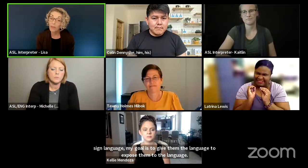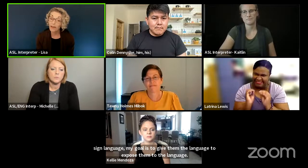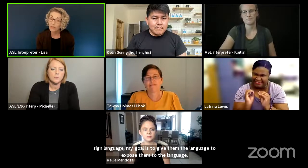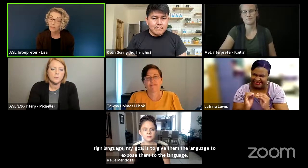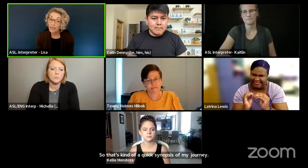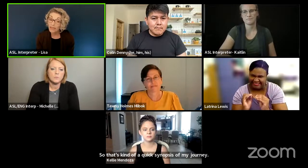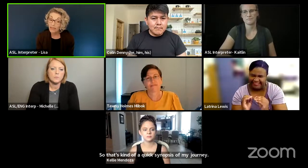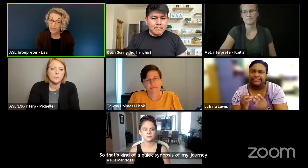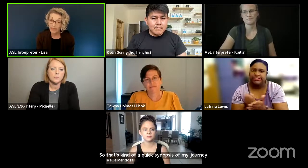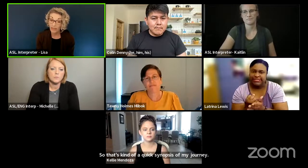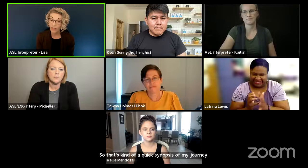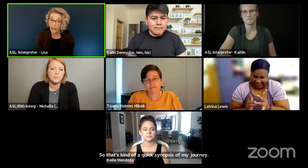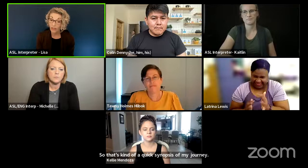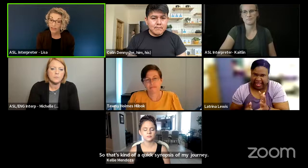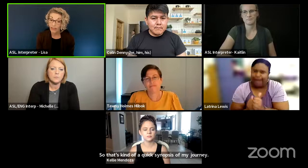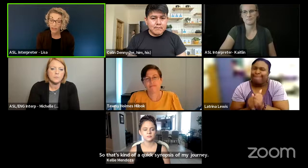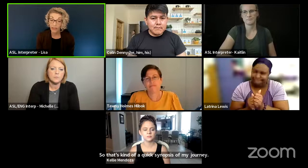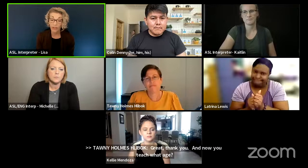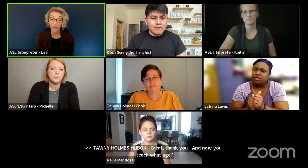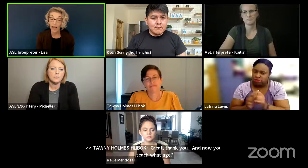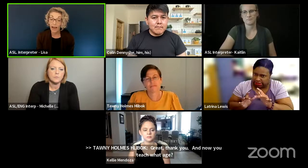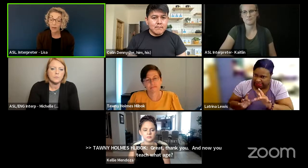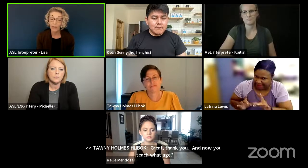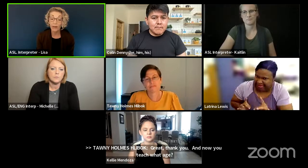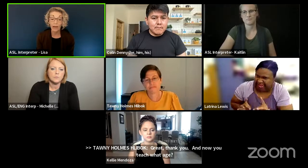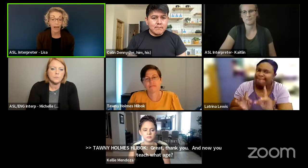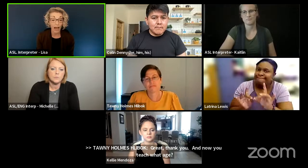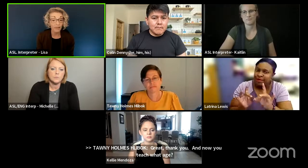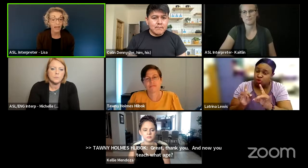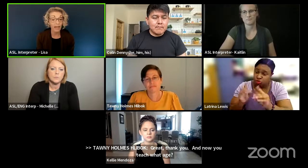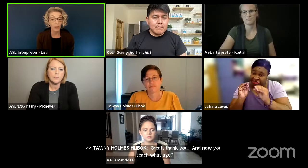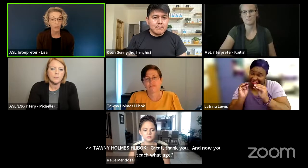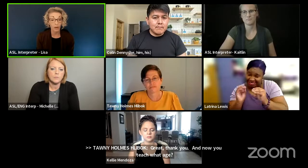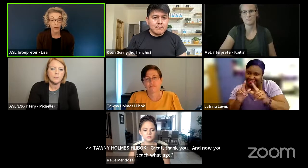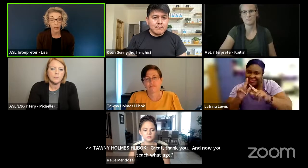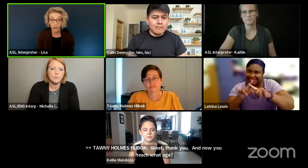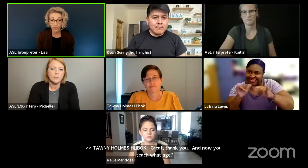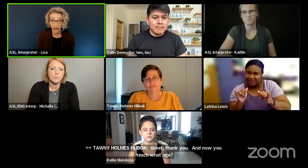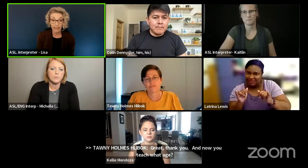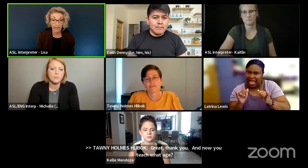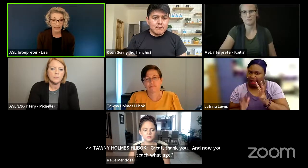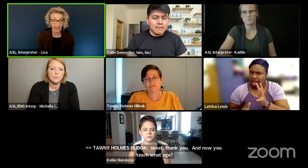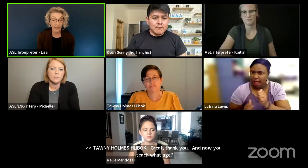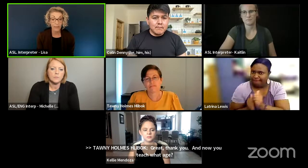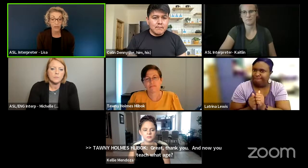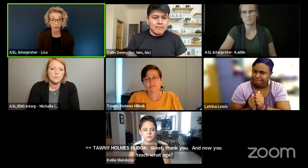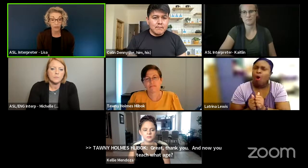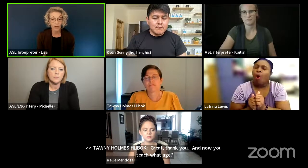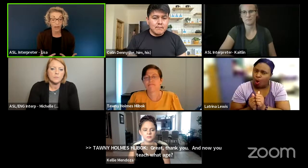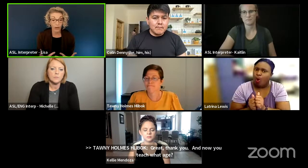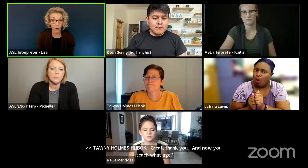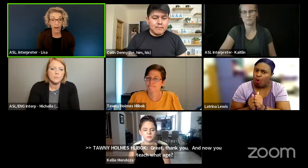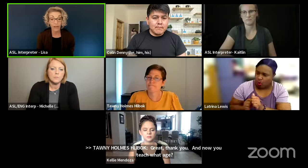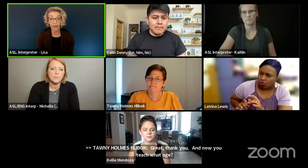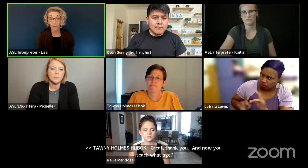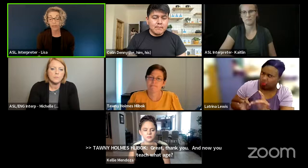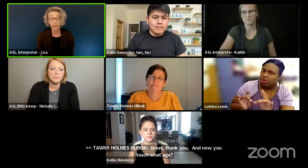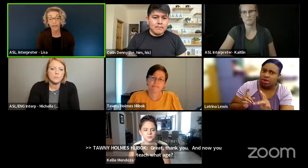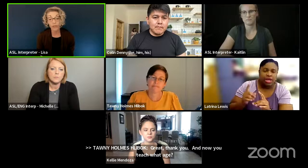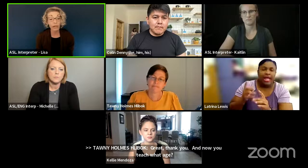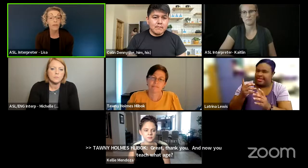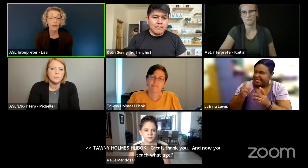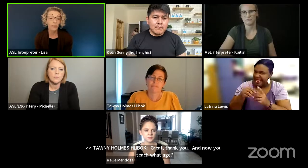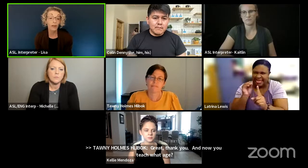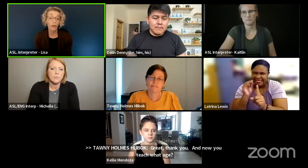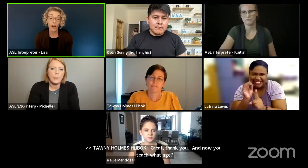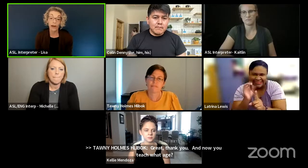lot of them have missed things in the early years. And so I'm doing a lot of catch-up work, trying to get them to acquire language